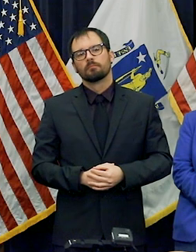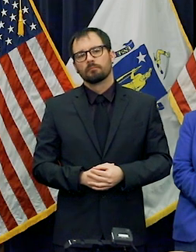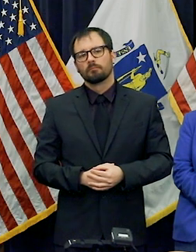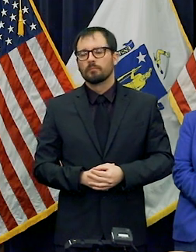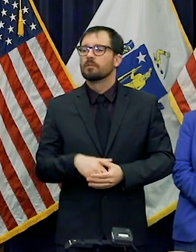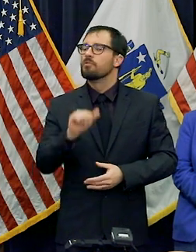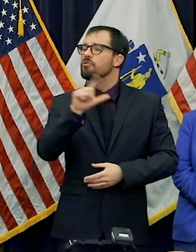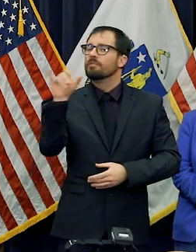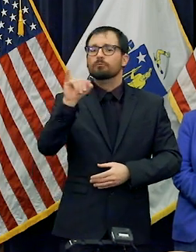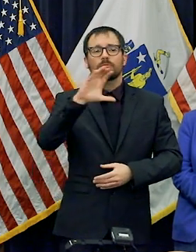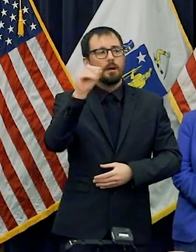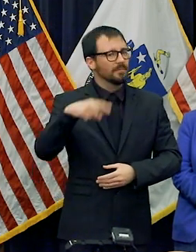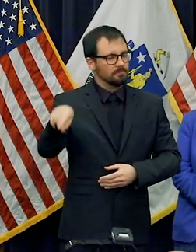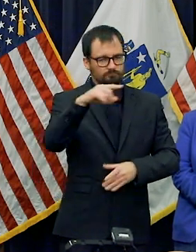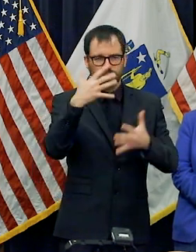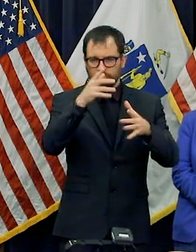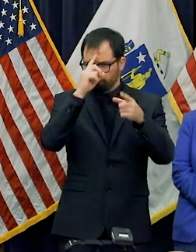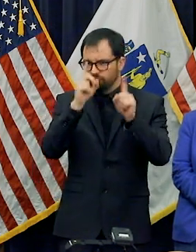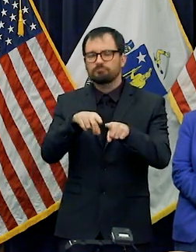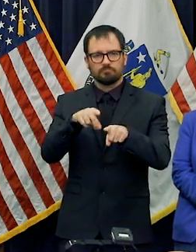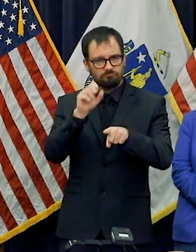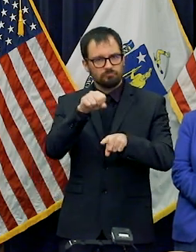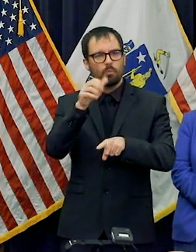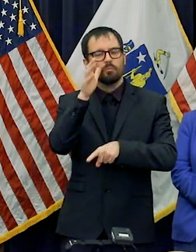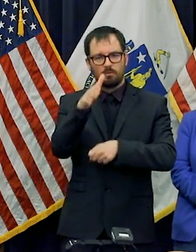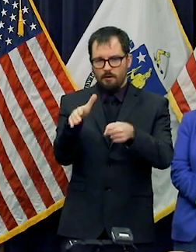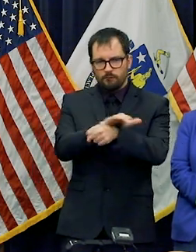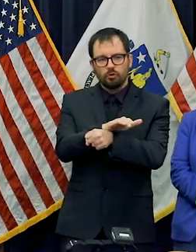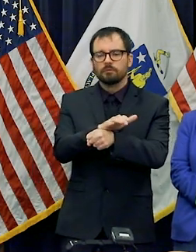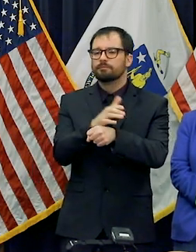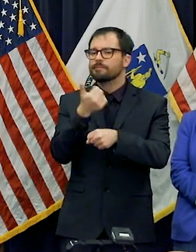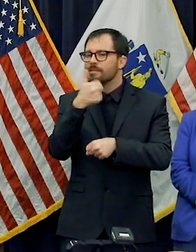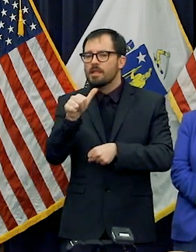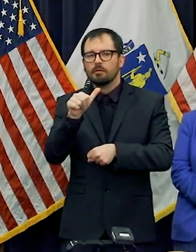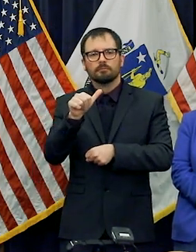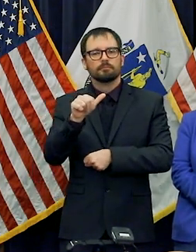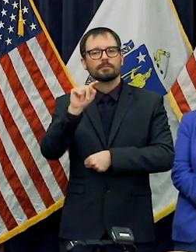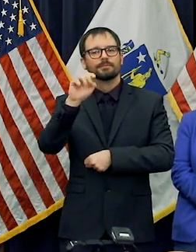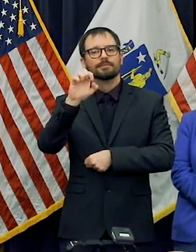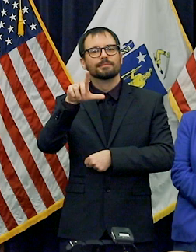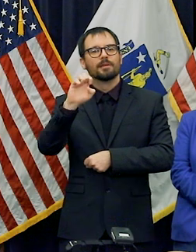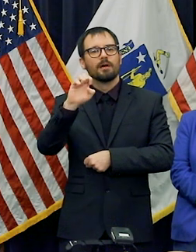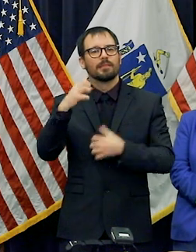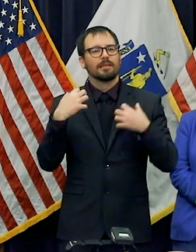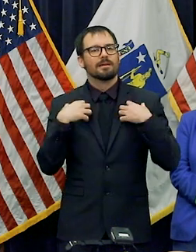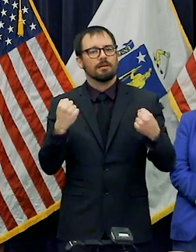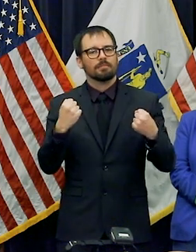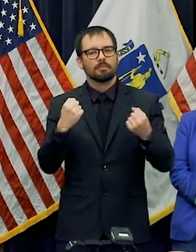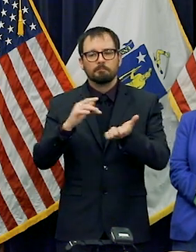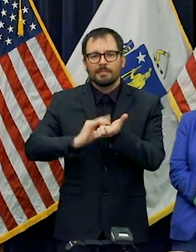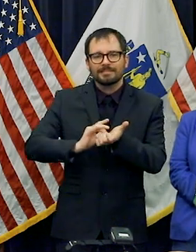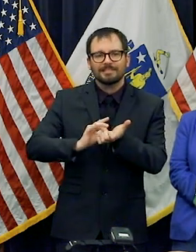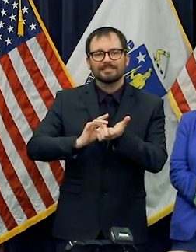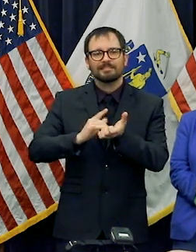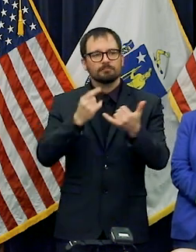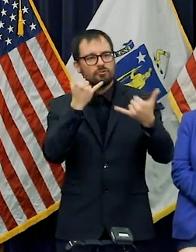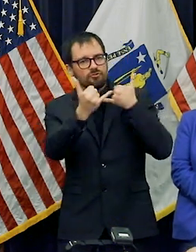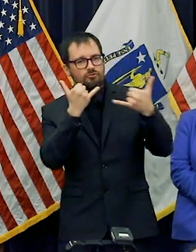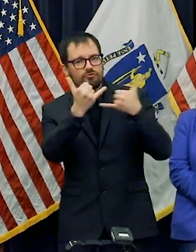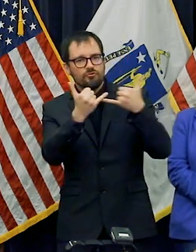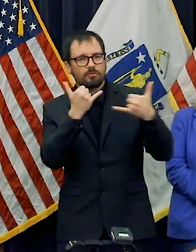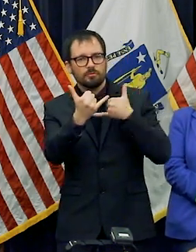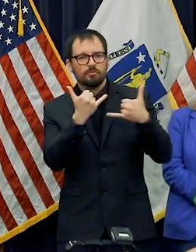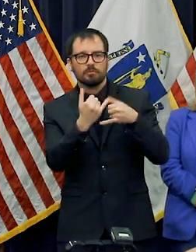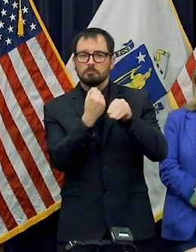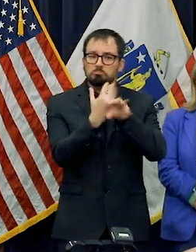prohibiting visitors to long-term care facilities, and requesting hospitals cancel all elective surgeries. And as we announced last night,